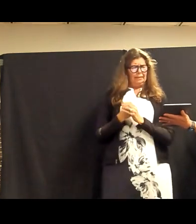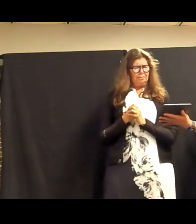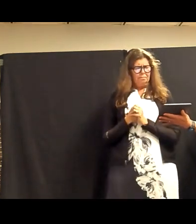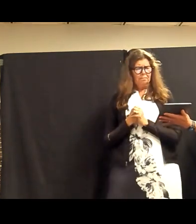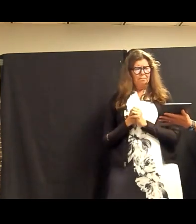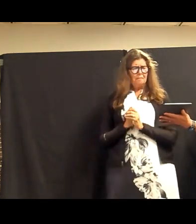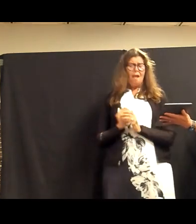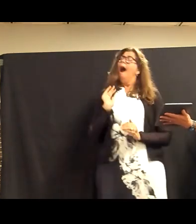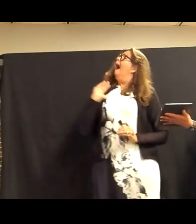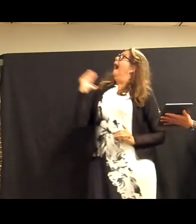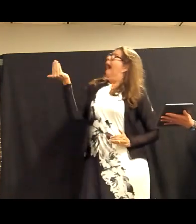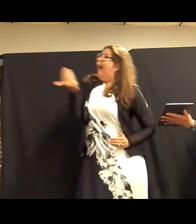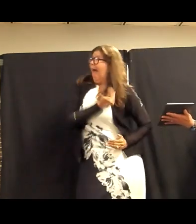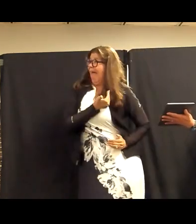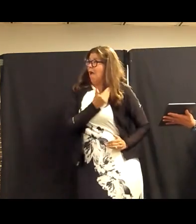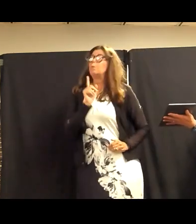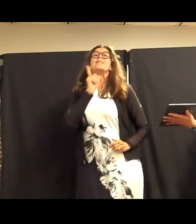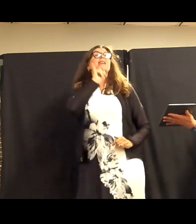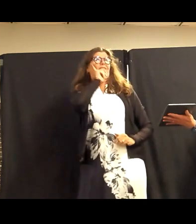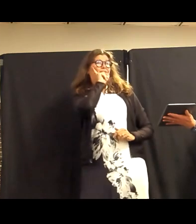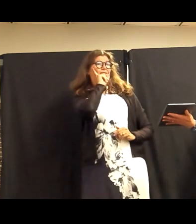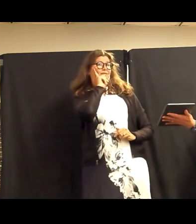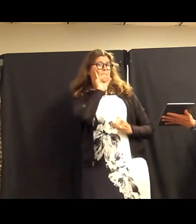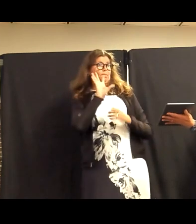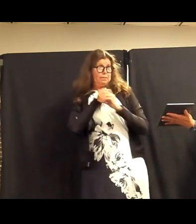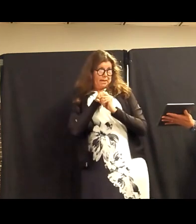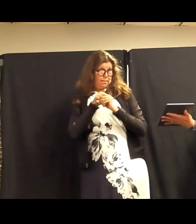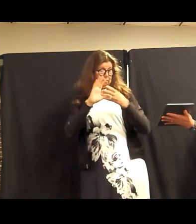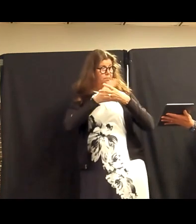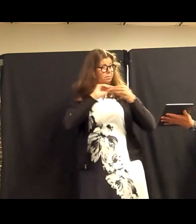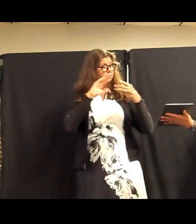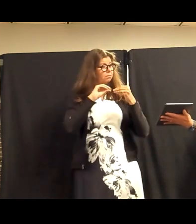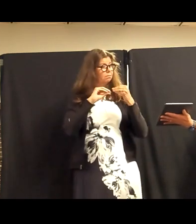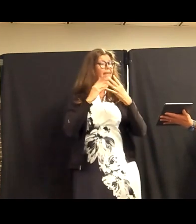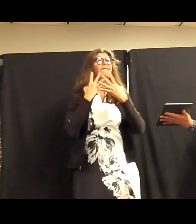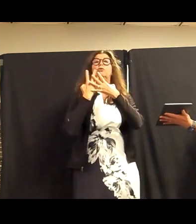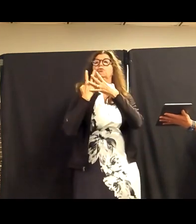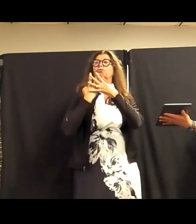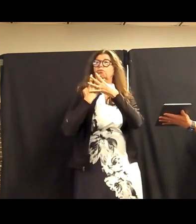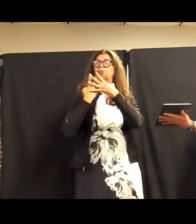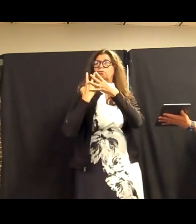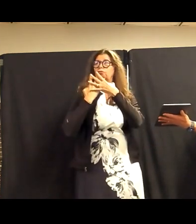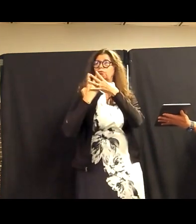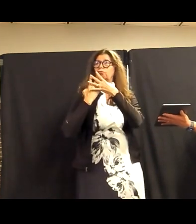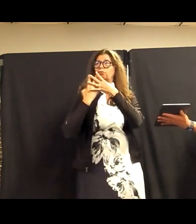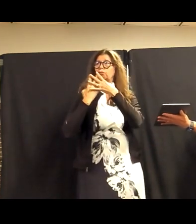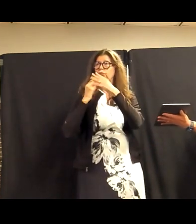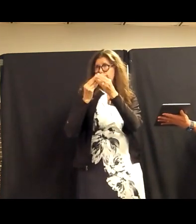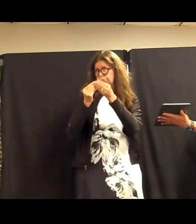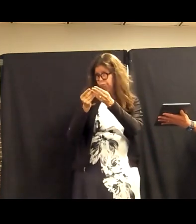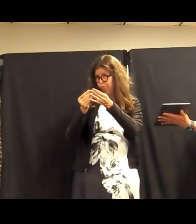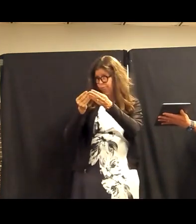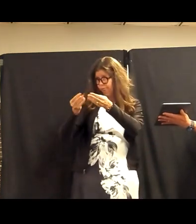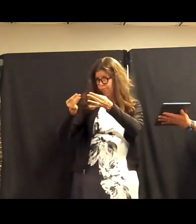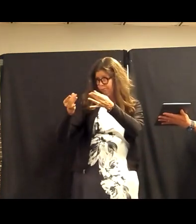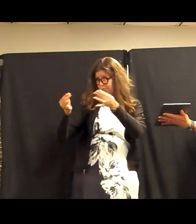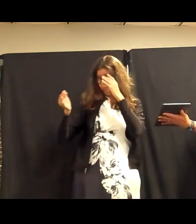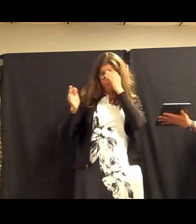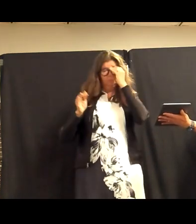And what that really boils down to is that our deaf participation is being